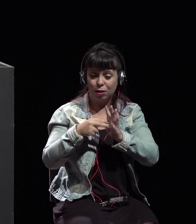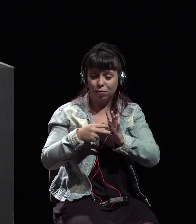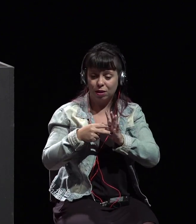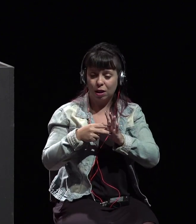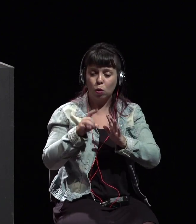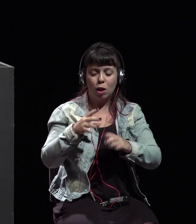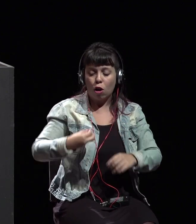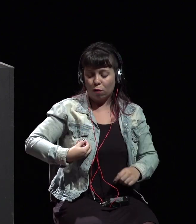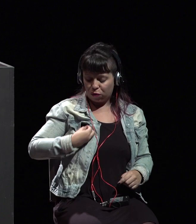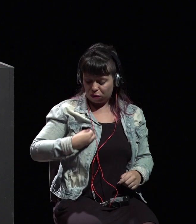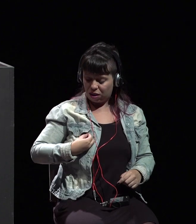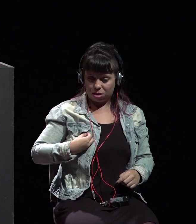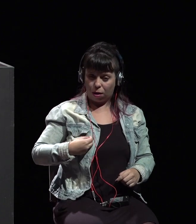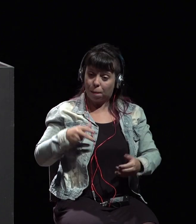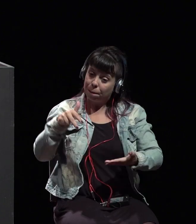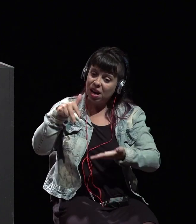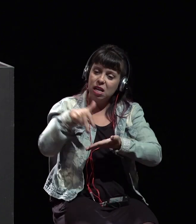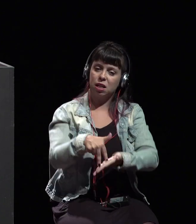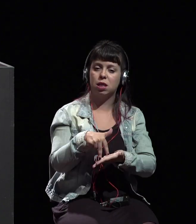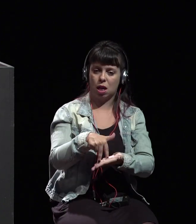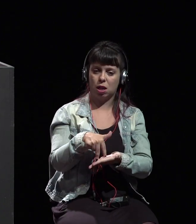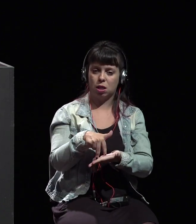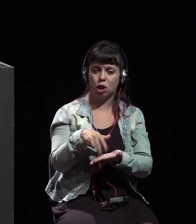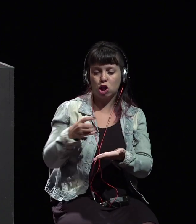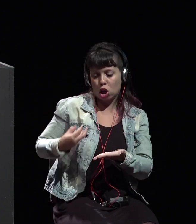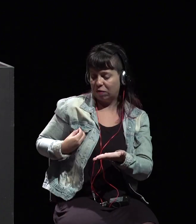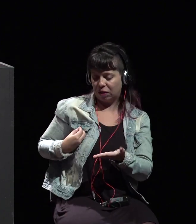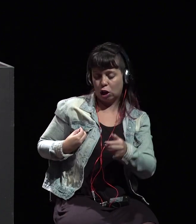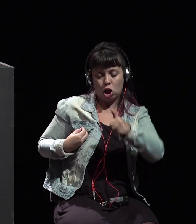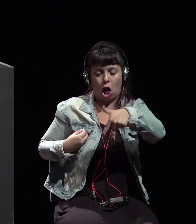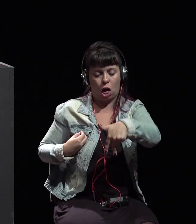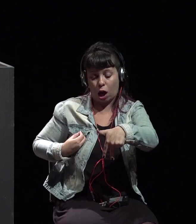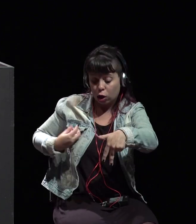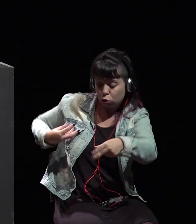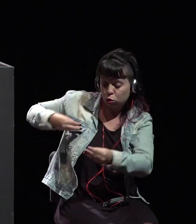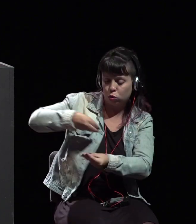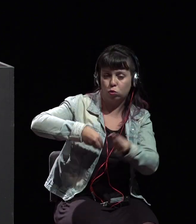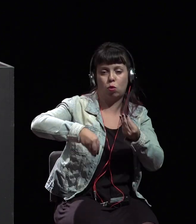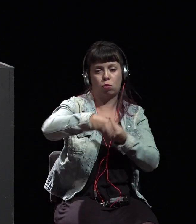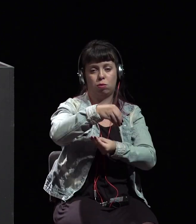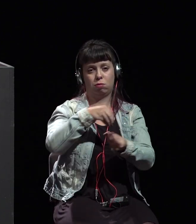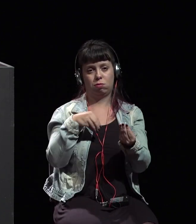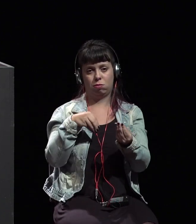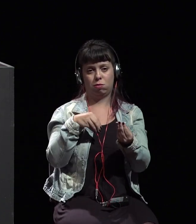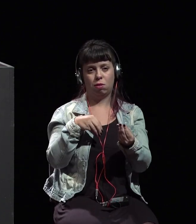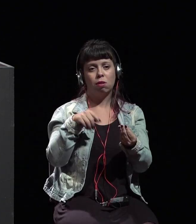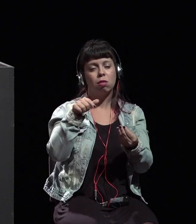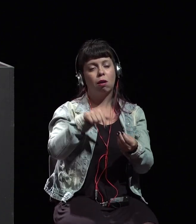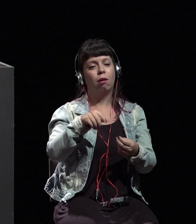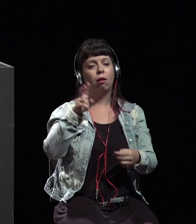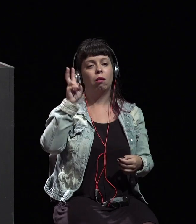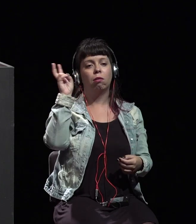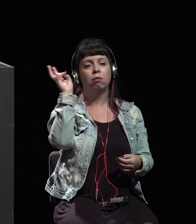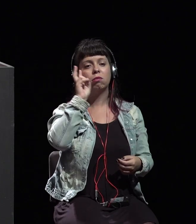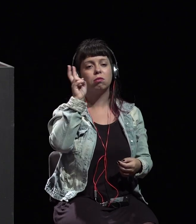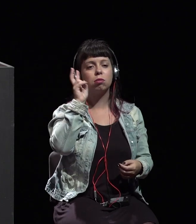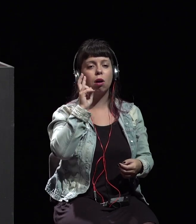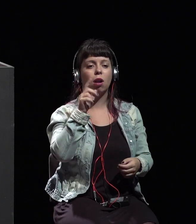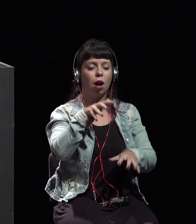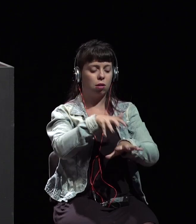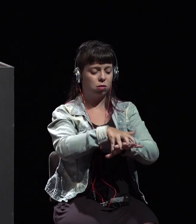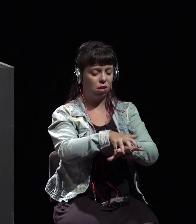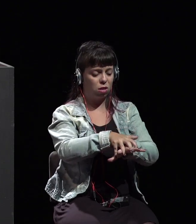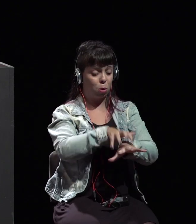name. Native survivance stories are renunciations of dominance, tragedy, and victimry. And indeed, one of our